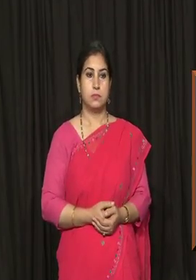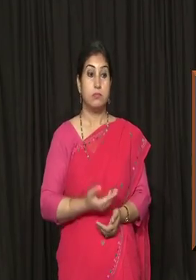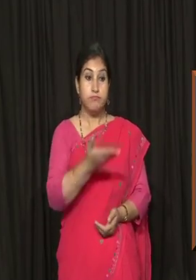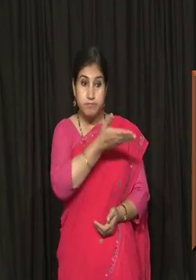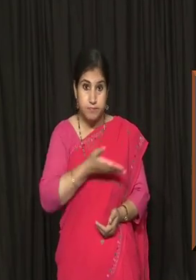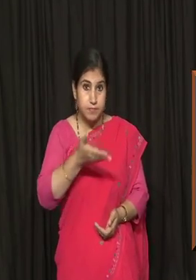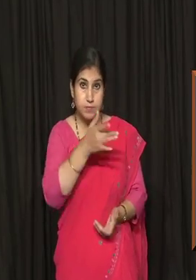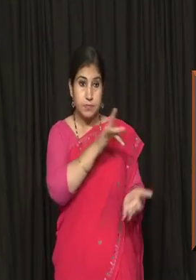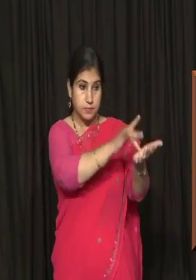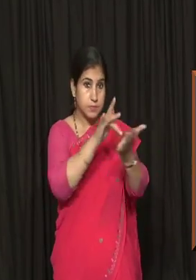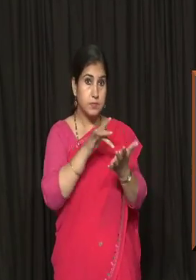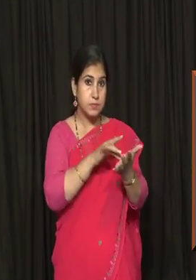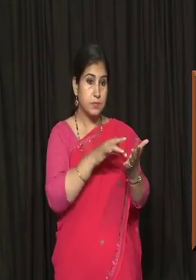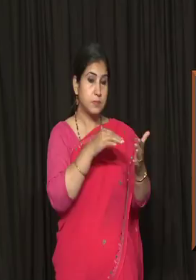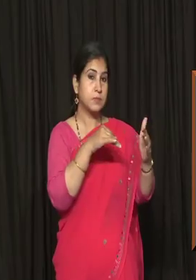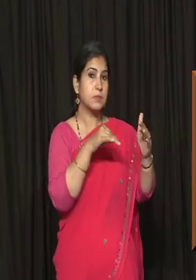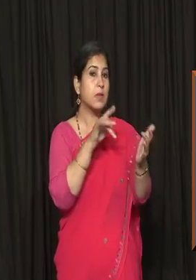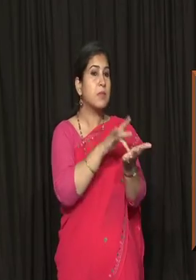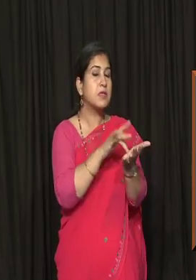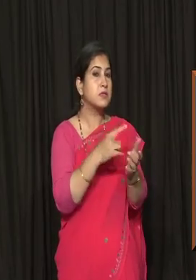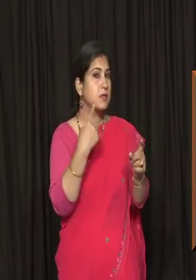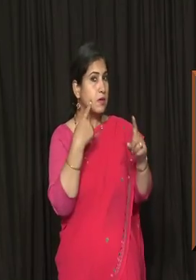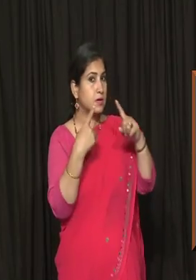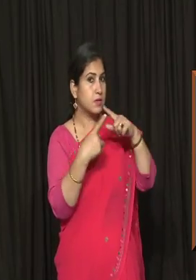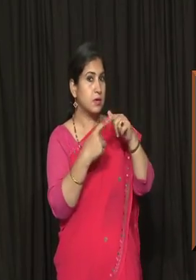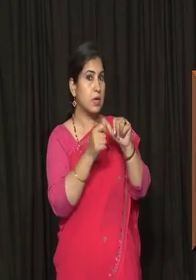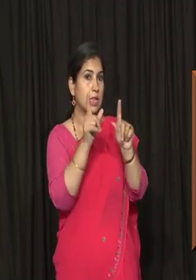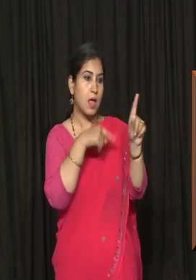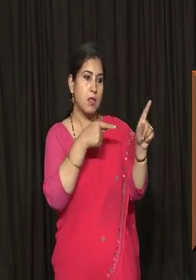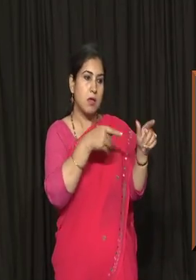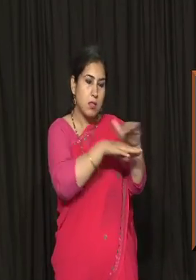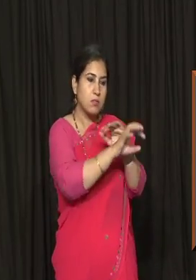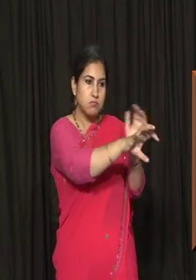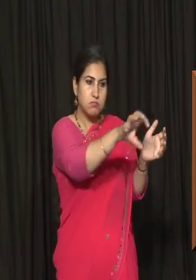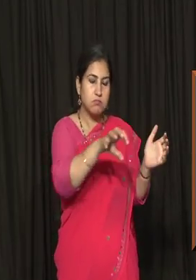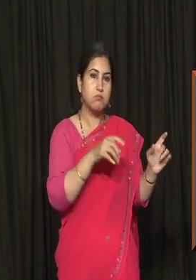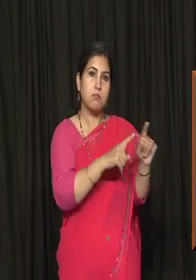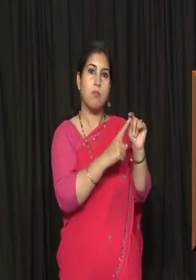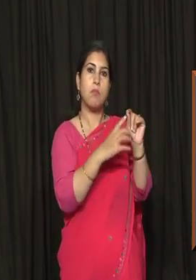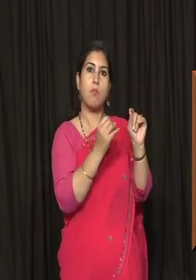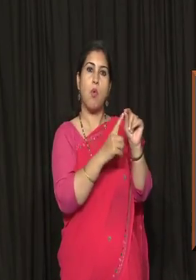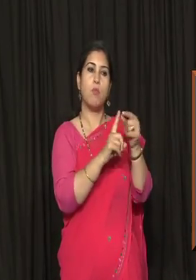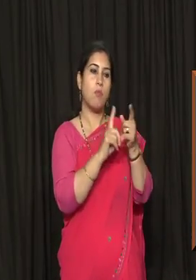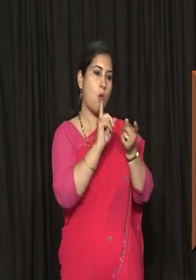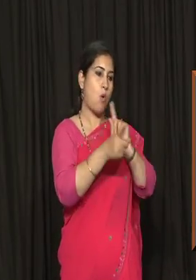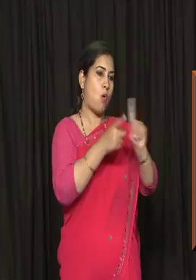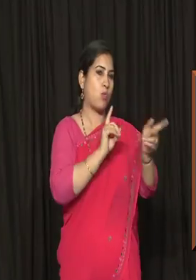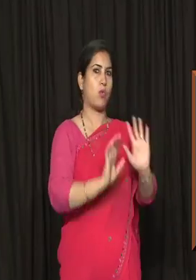These were the regions in Italy which were directly ruled by the Pope from